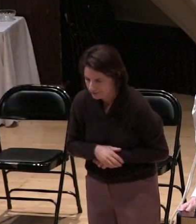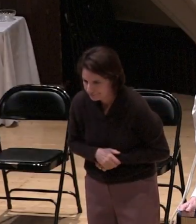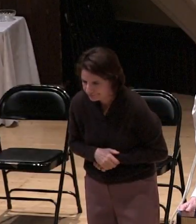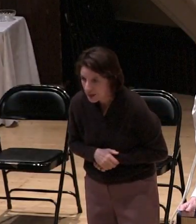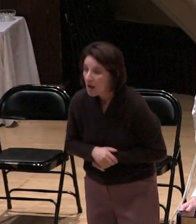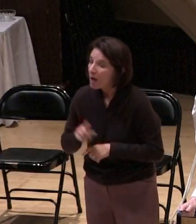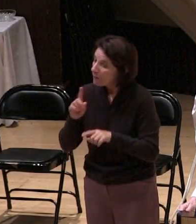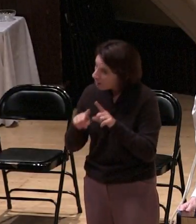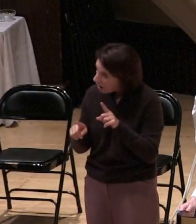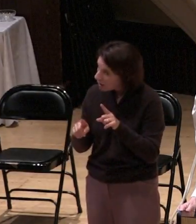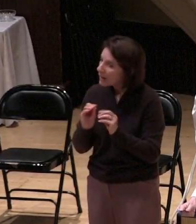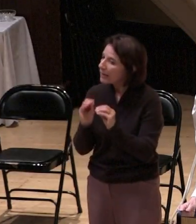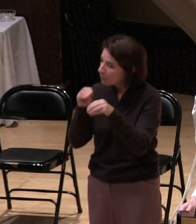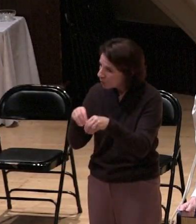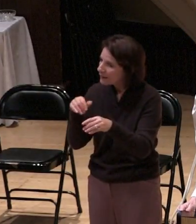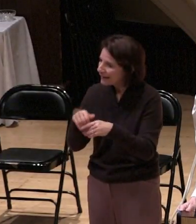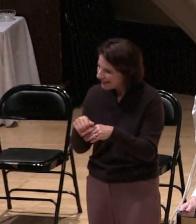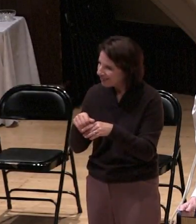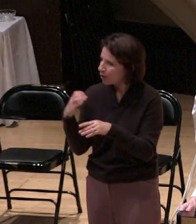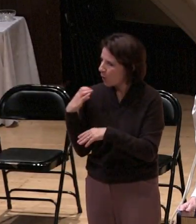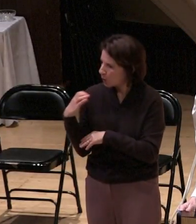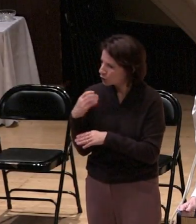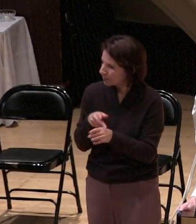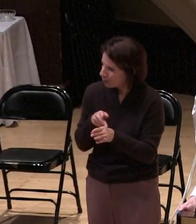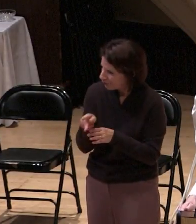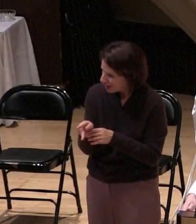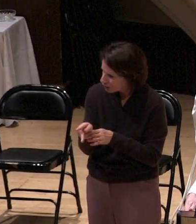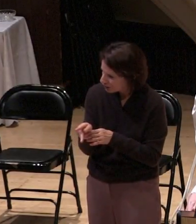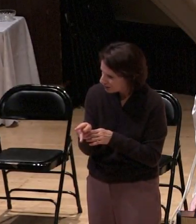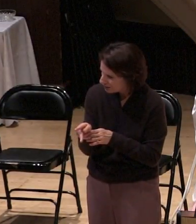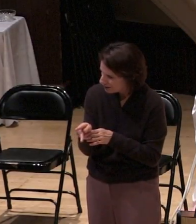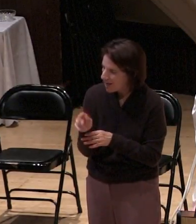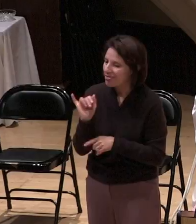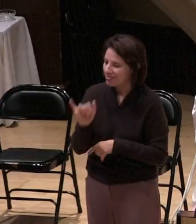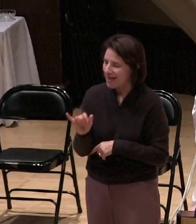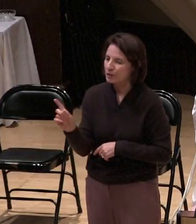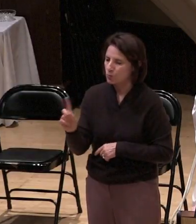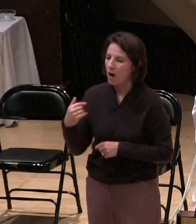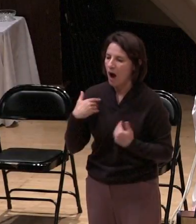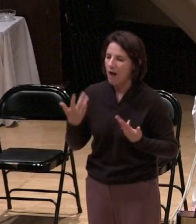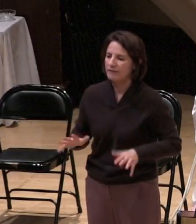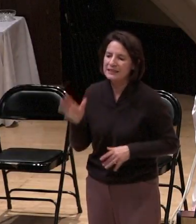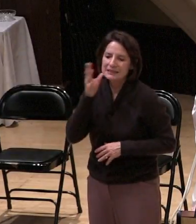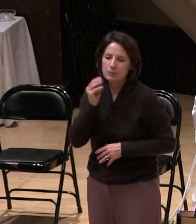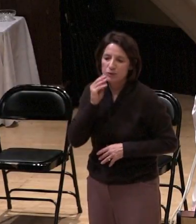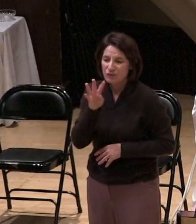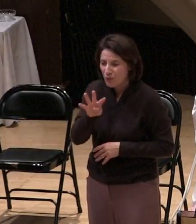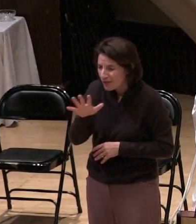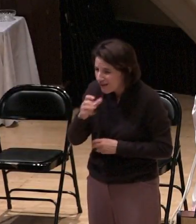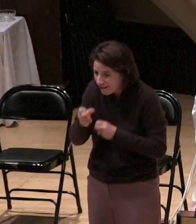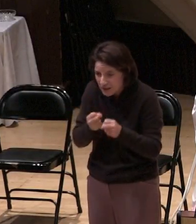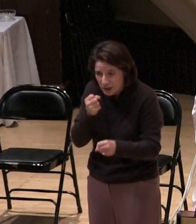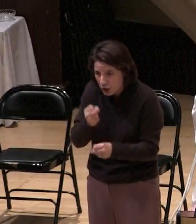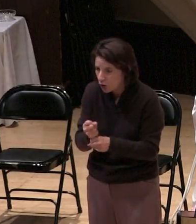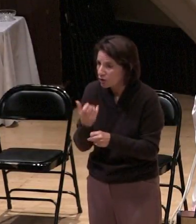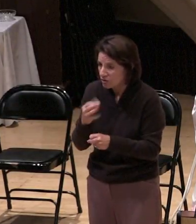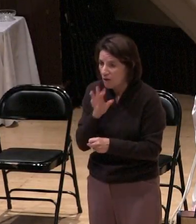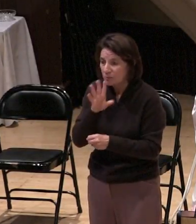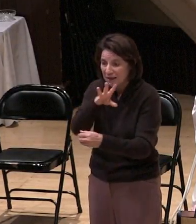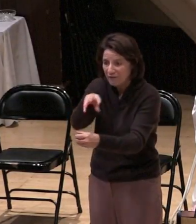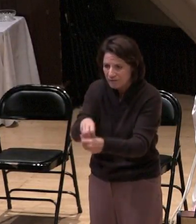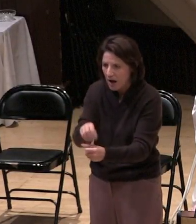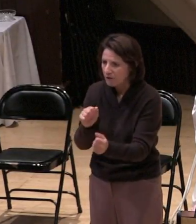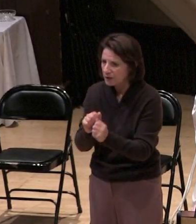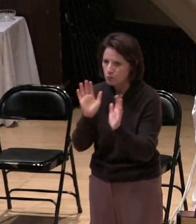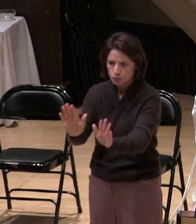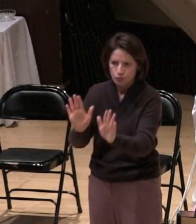did put me in the coaching profession, where I've experienced 45 years of being involved in